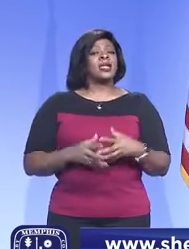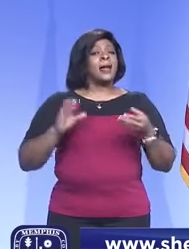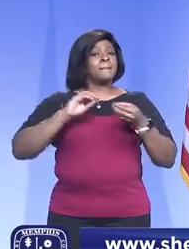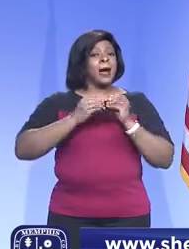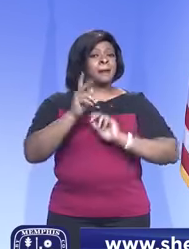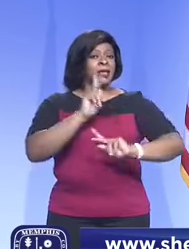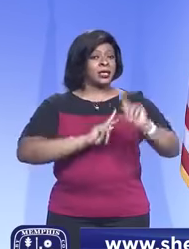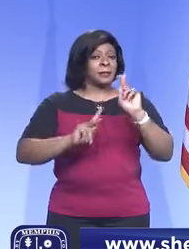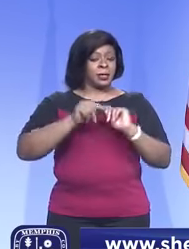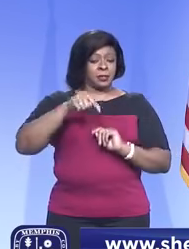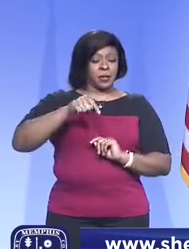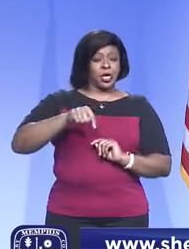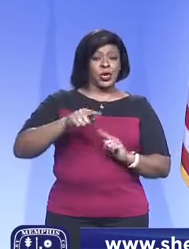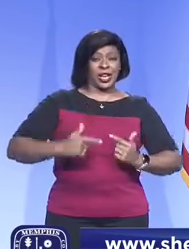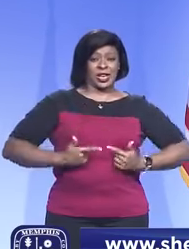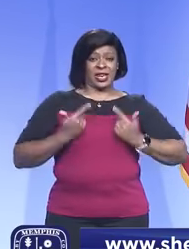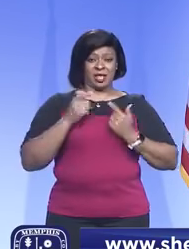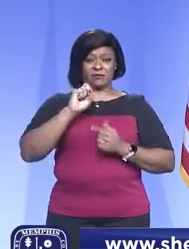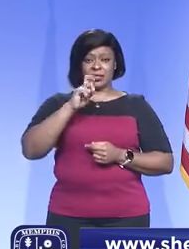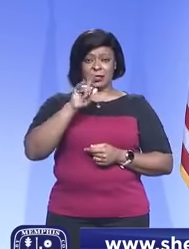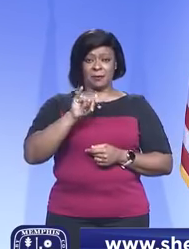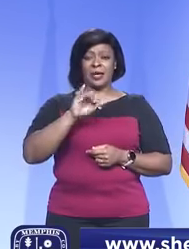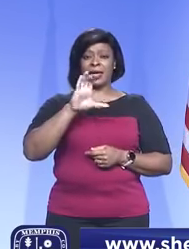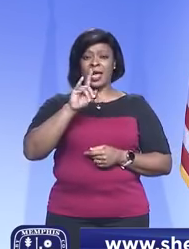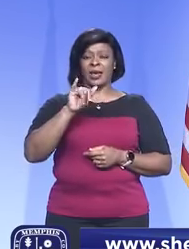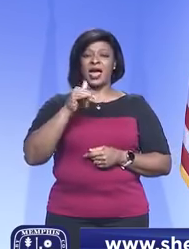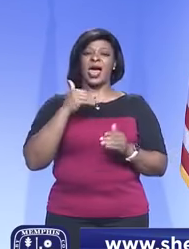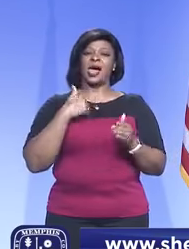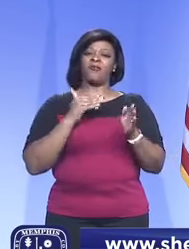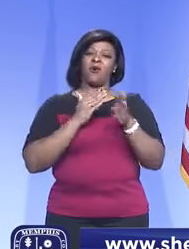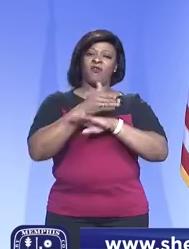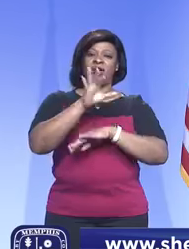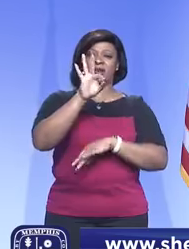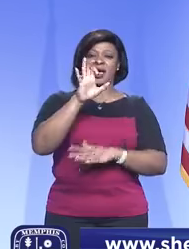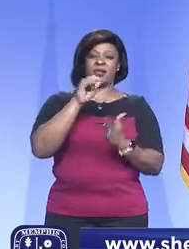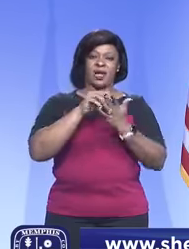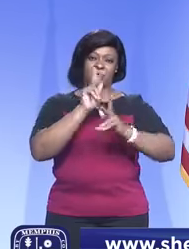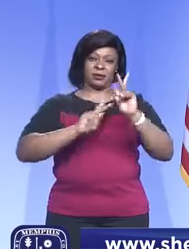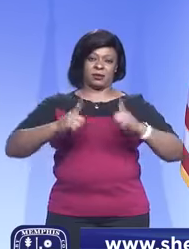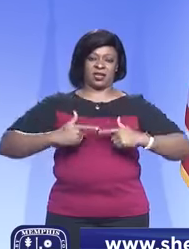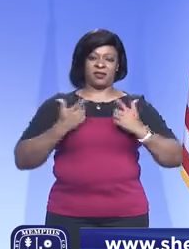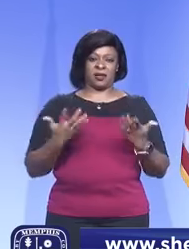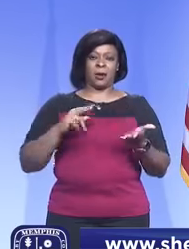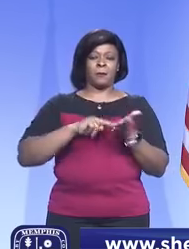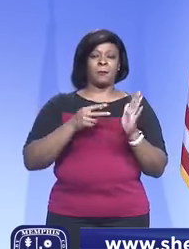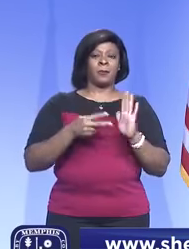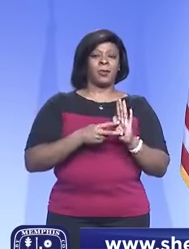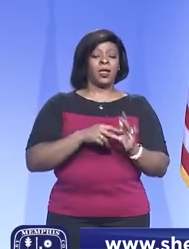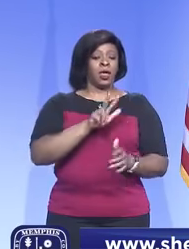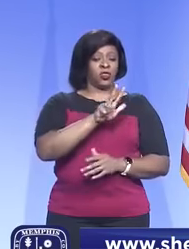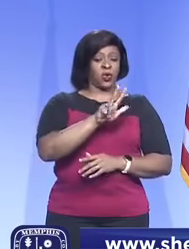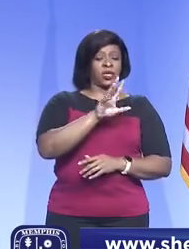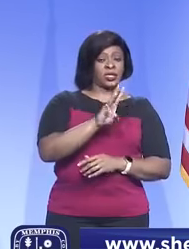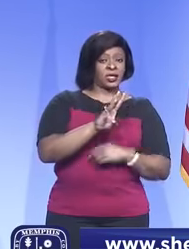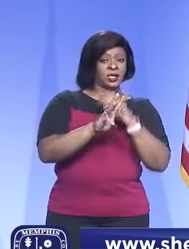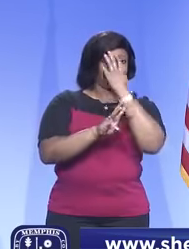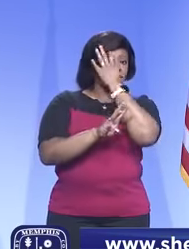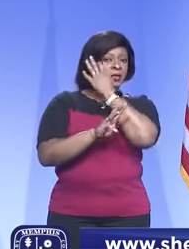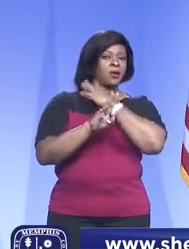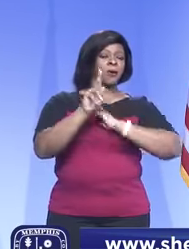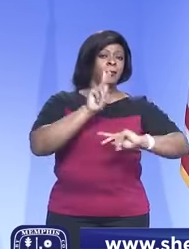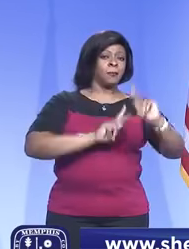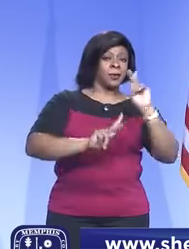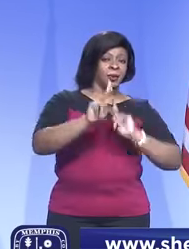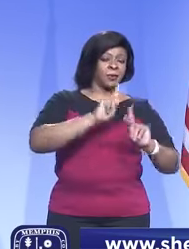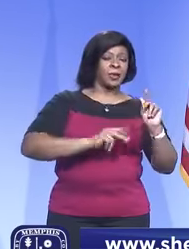population of Shelby County is over 900,000, that means that at a rate of 36 people